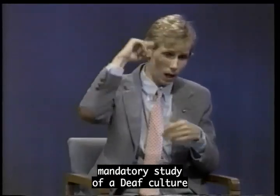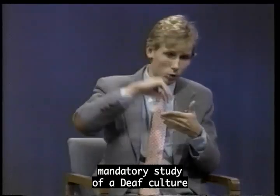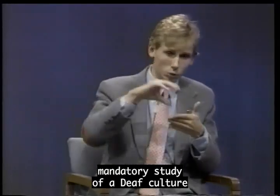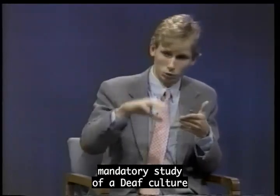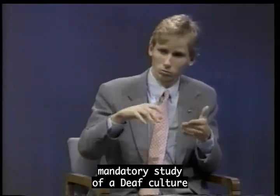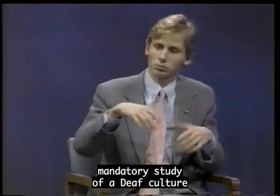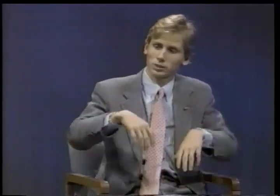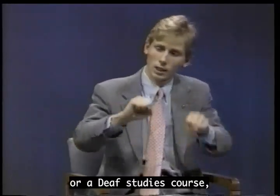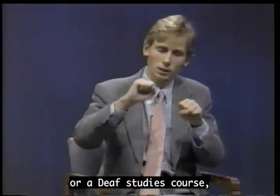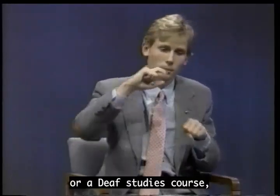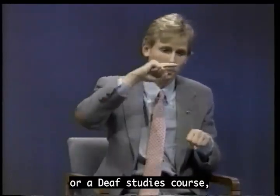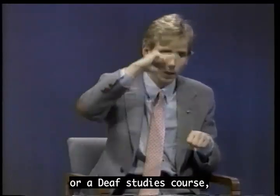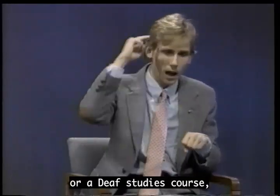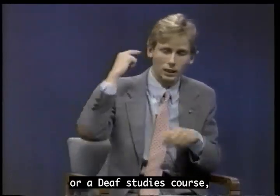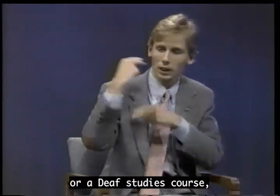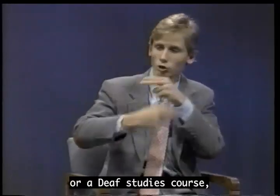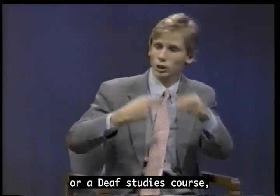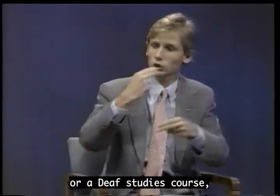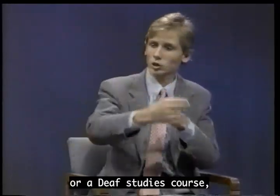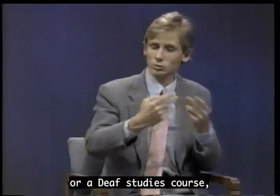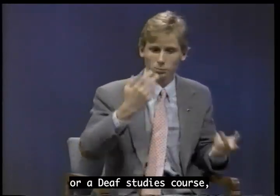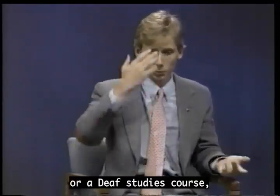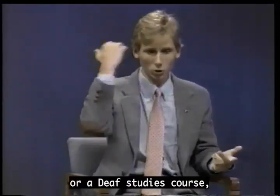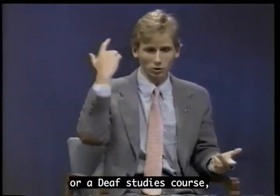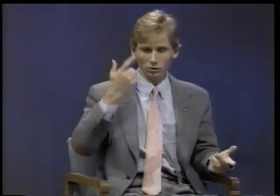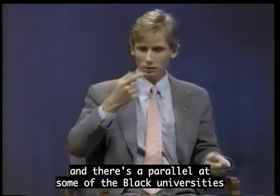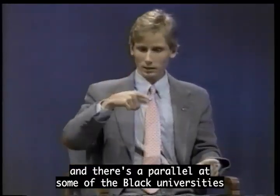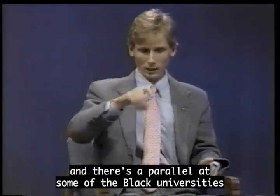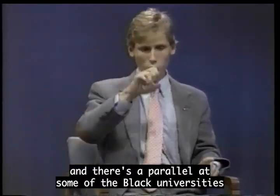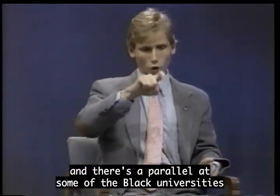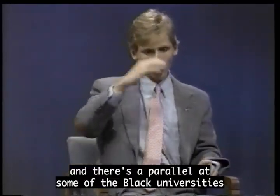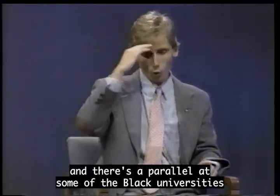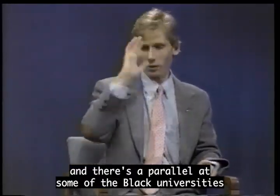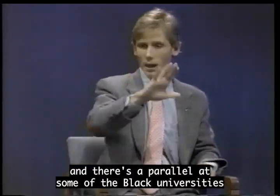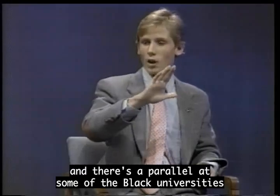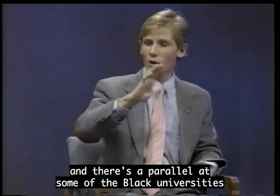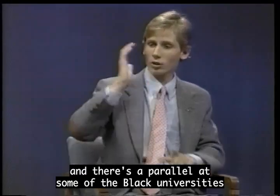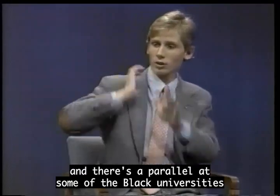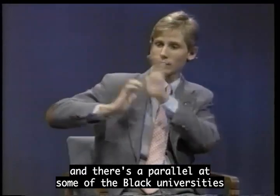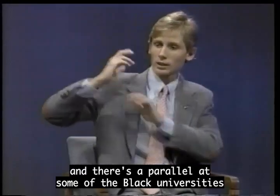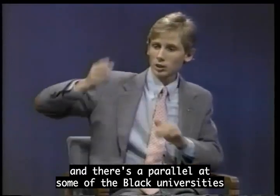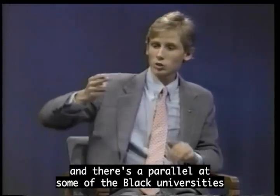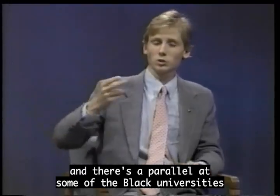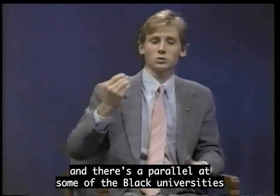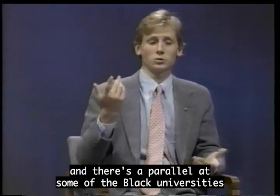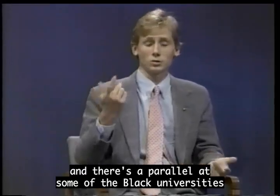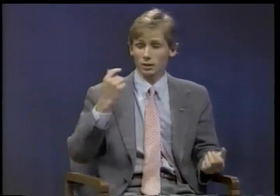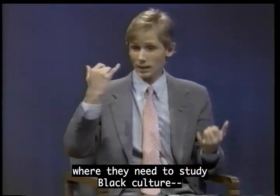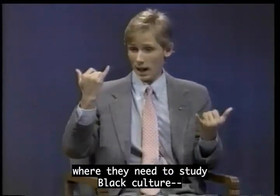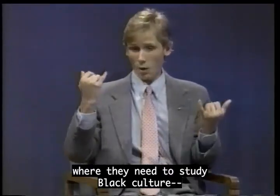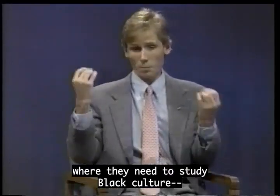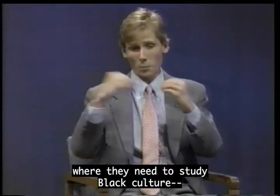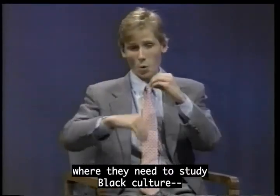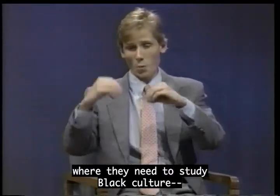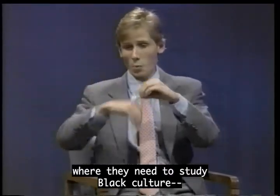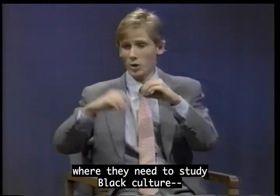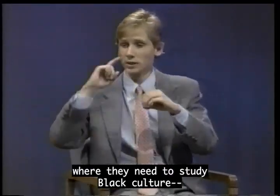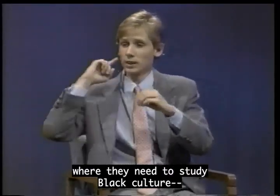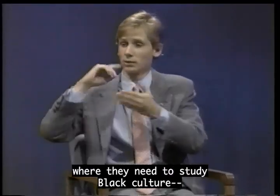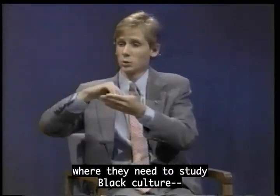deaf studies course. And there's a parallel at some of the black universities where they need to study black culture,